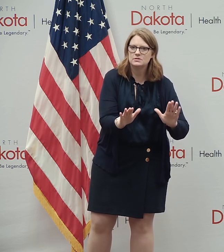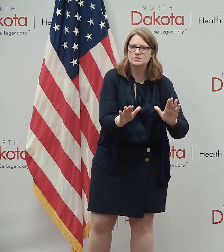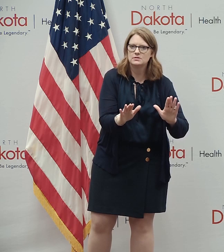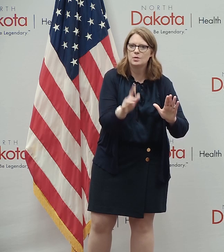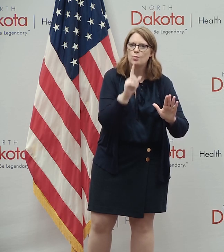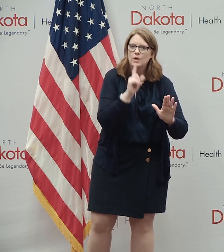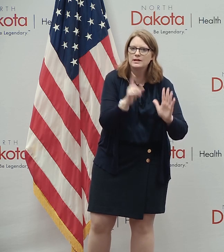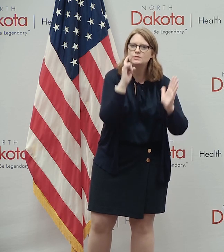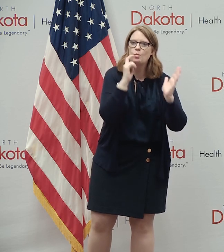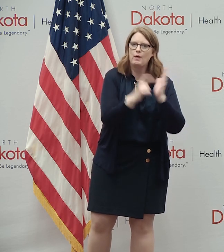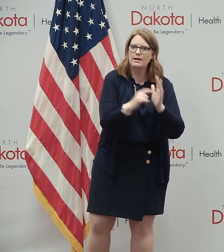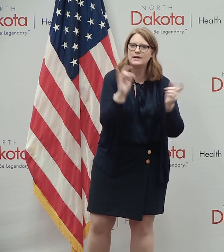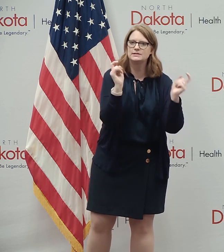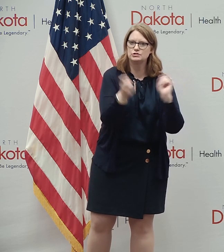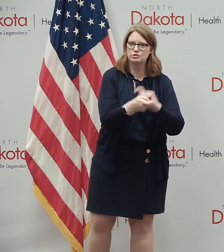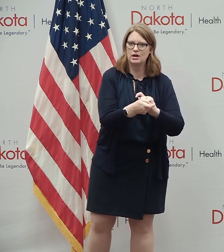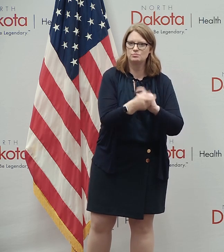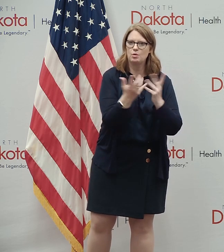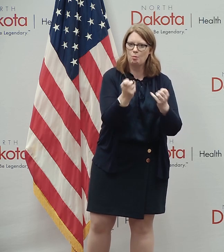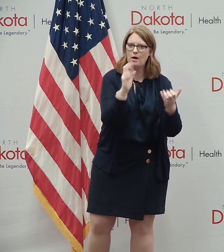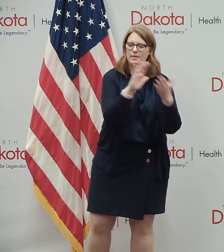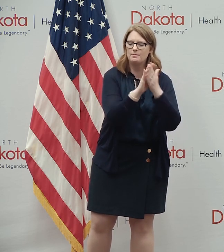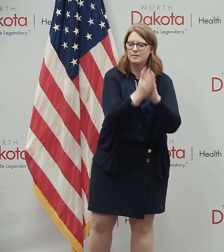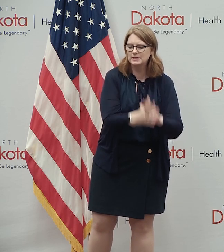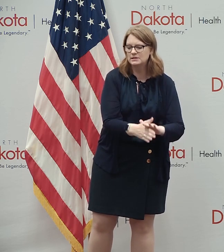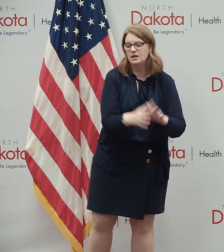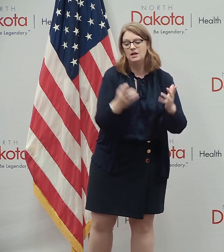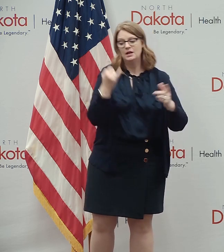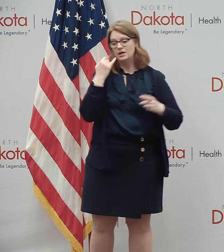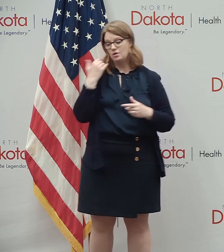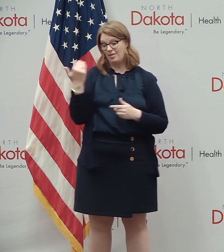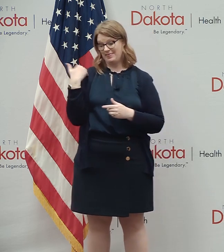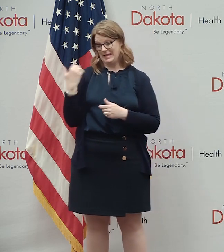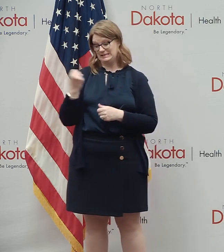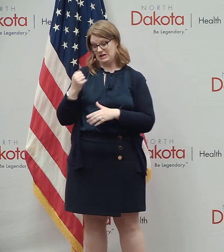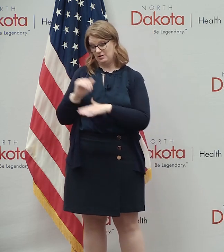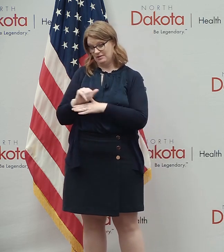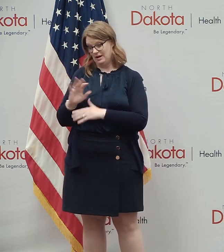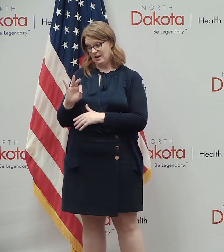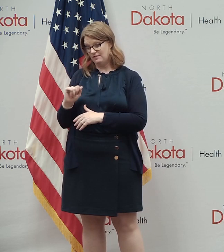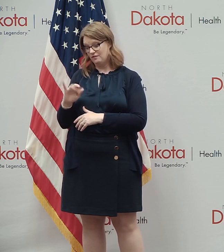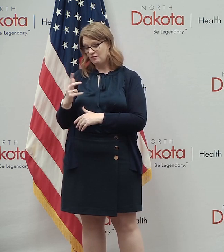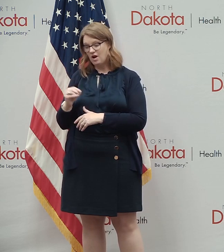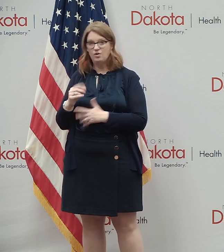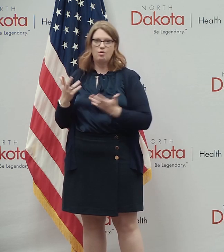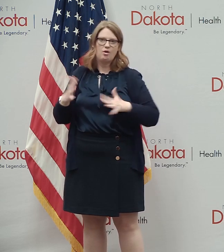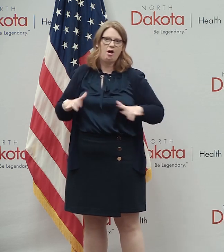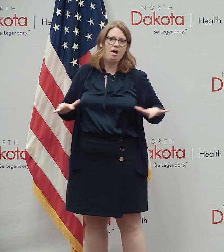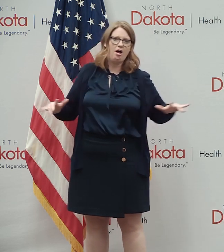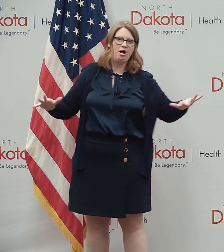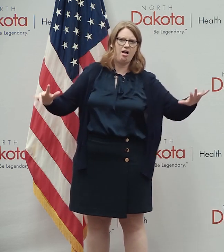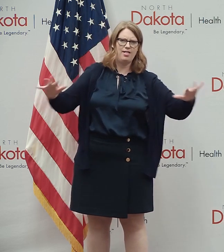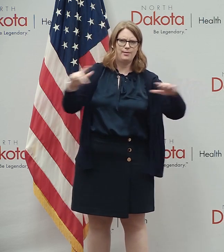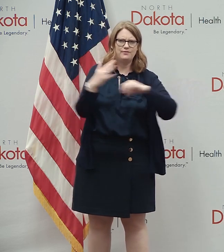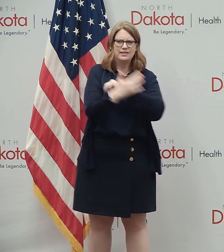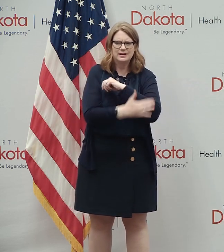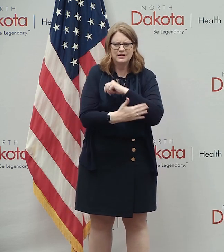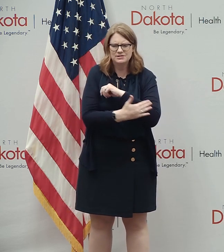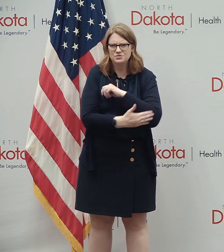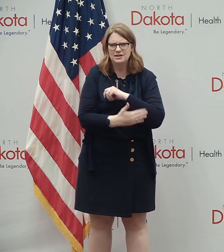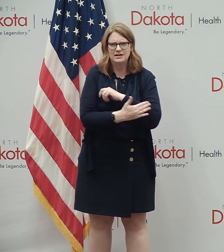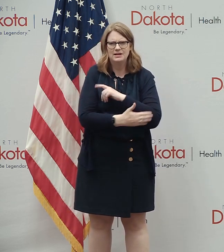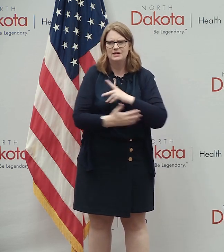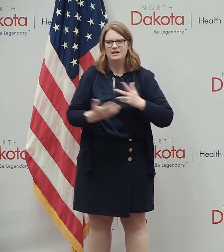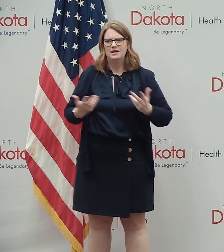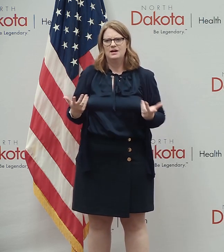change. We know this whether it was in Fargo last Saturday night or around the country. We know that scenes